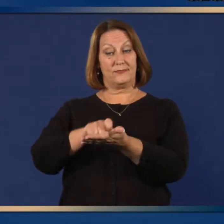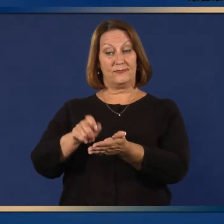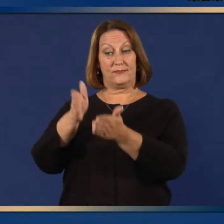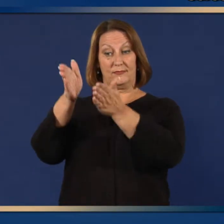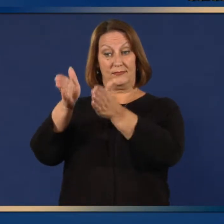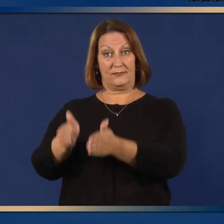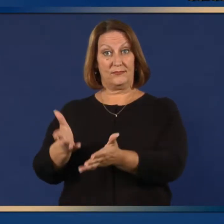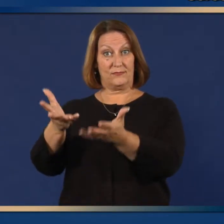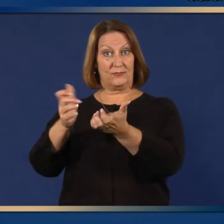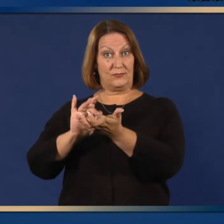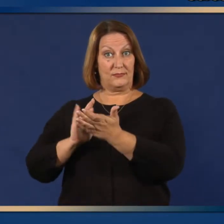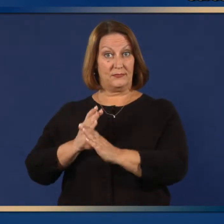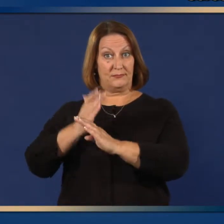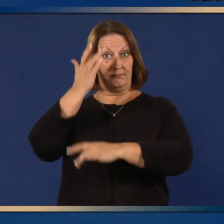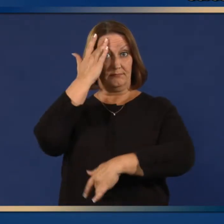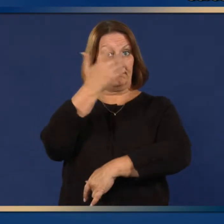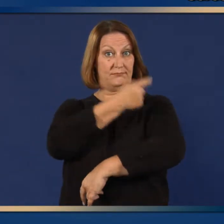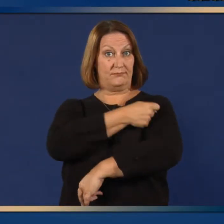Patient name.